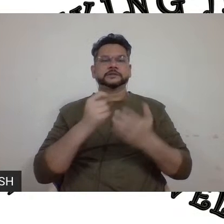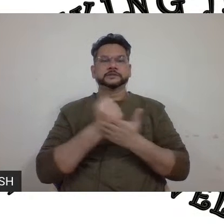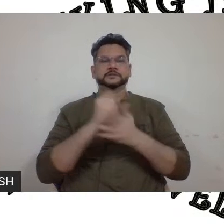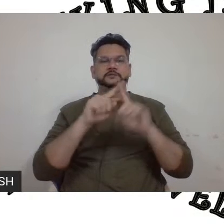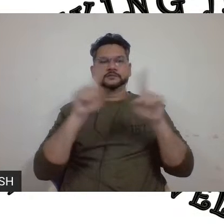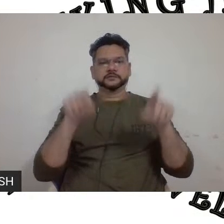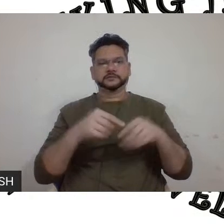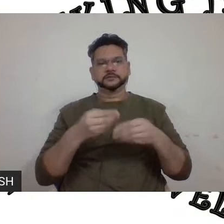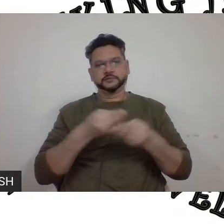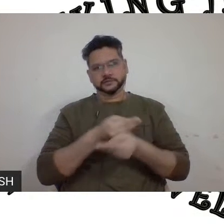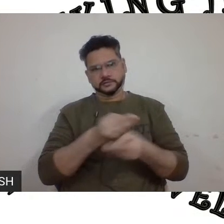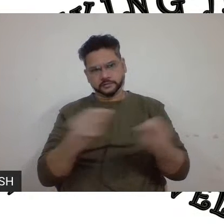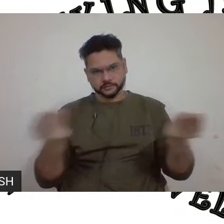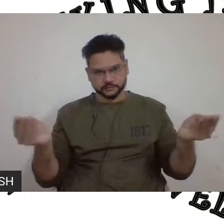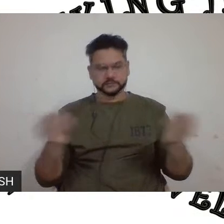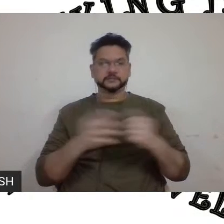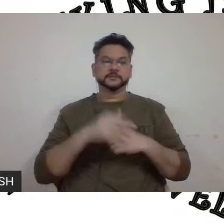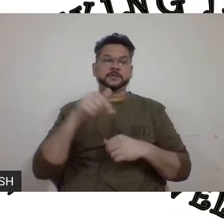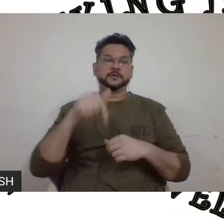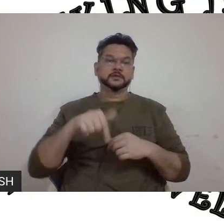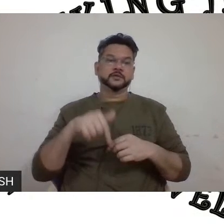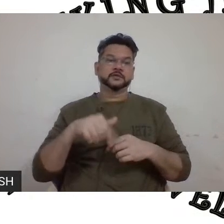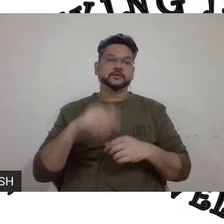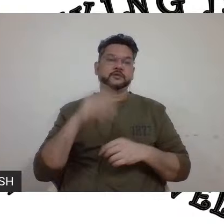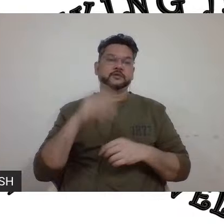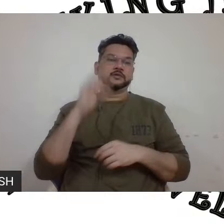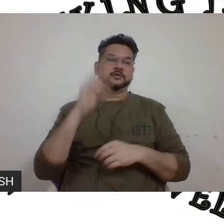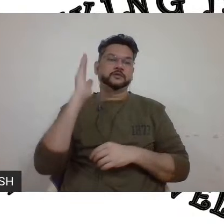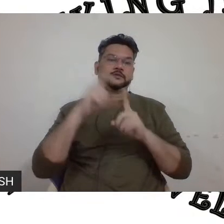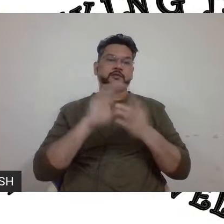Professor Dharamveer to please proceed for the next.